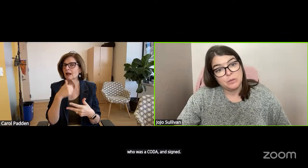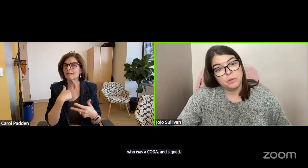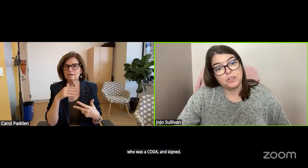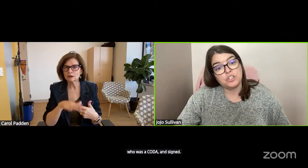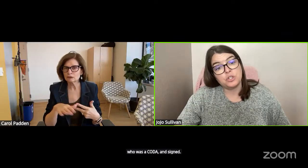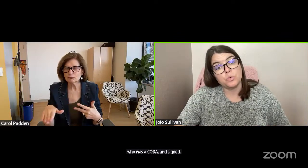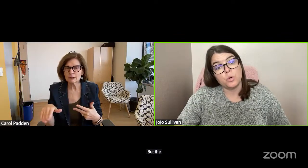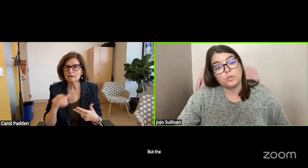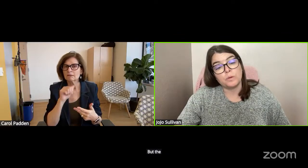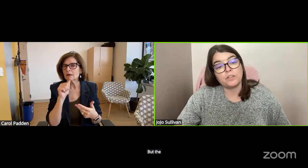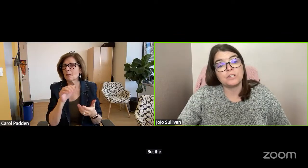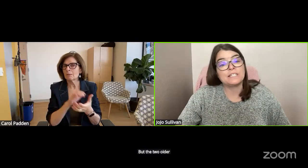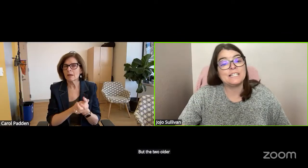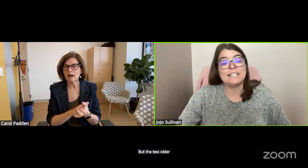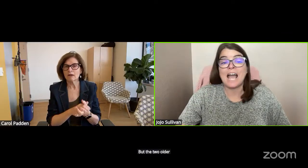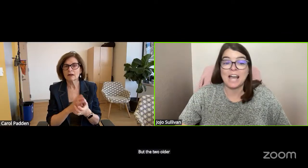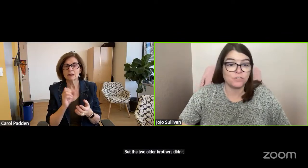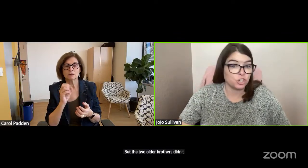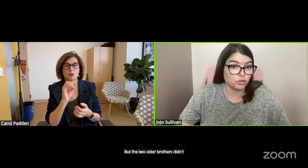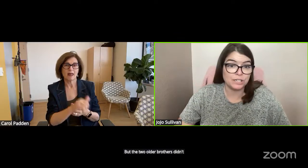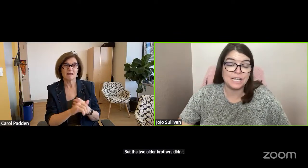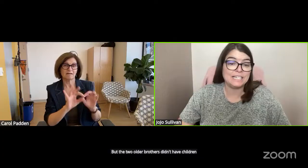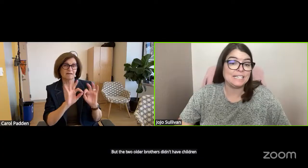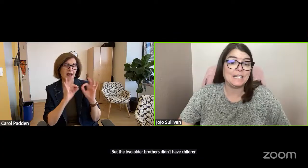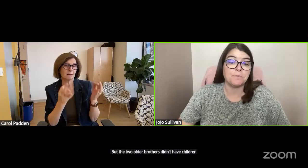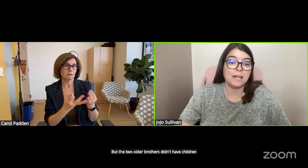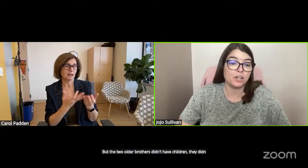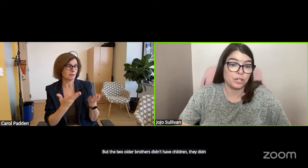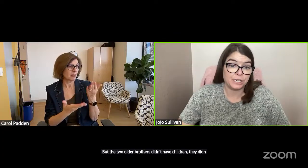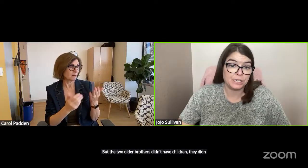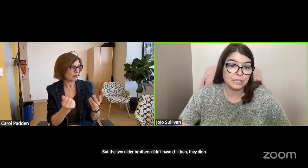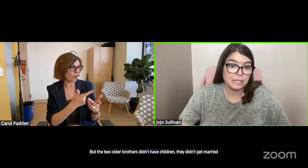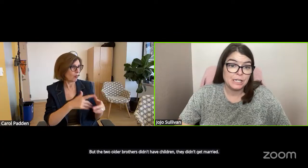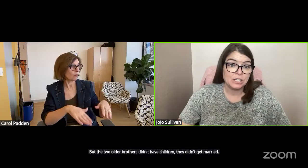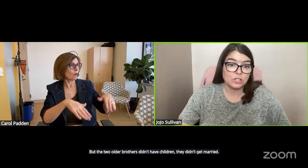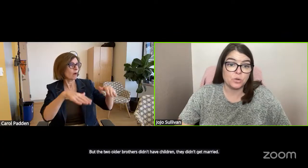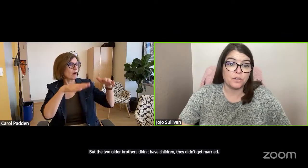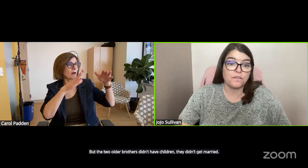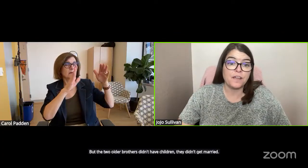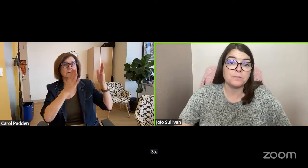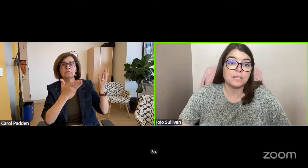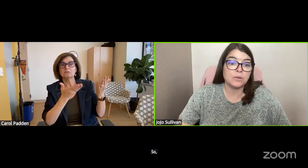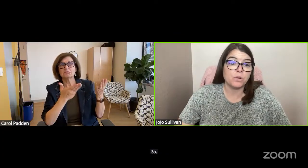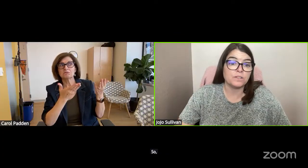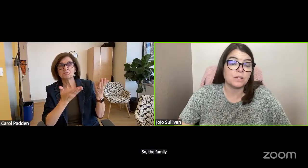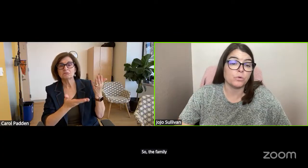But the 2 older brothers didn't have children. They didn't get married. So the family, once they were